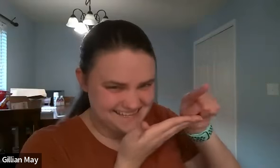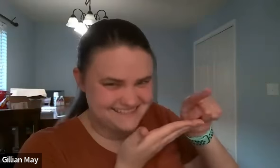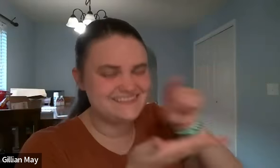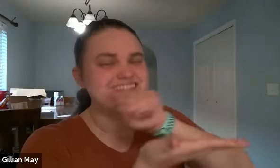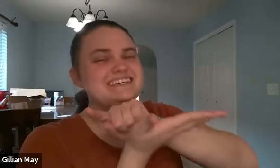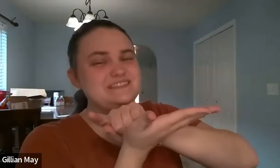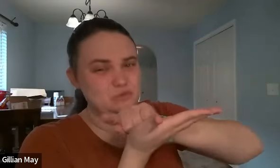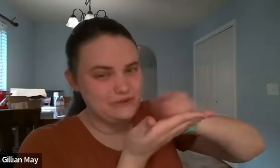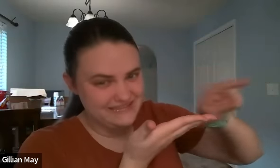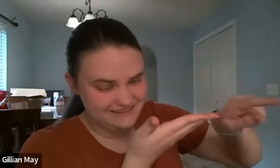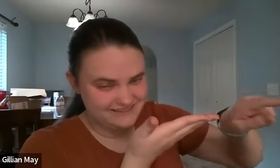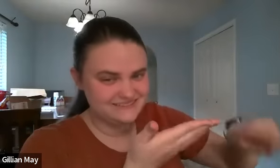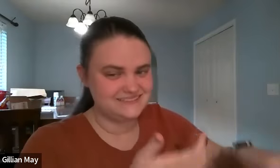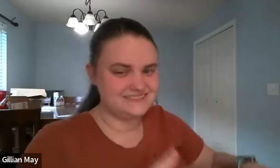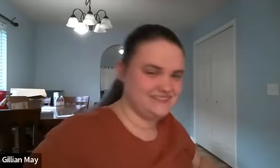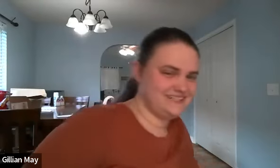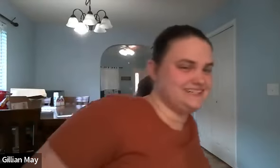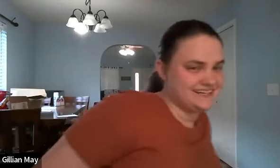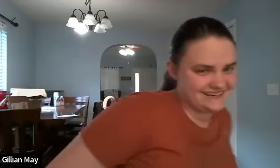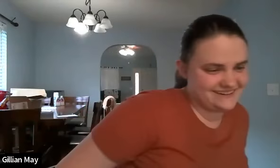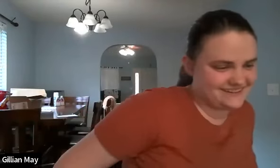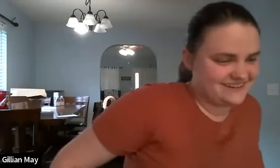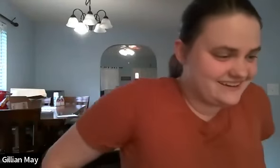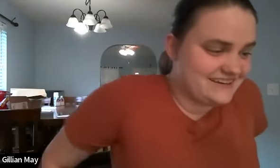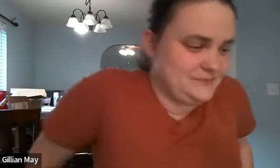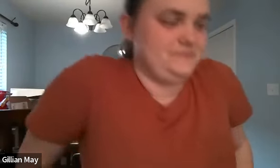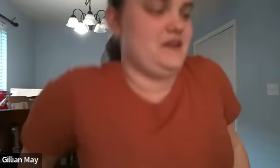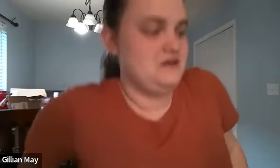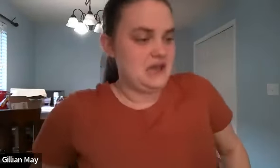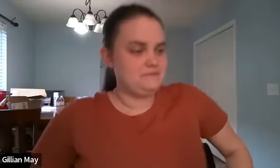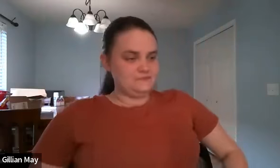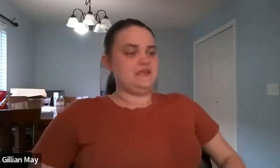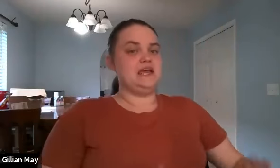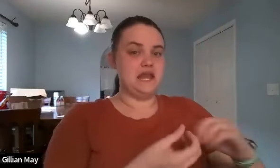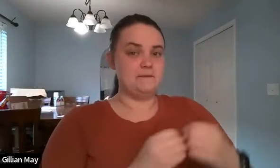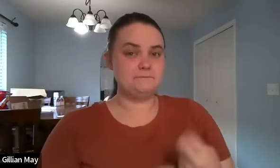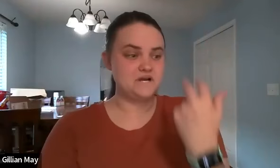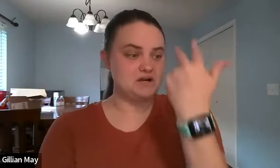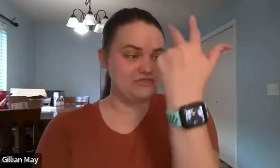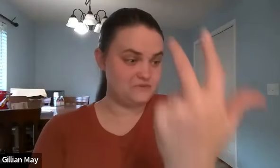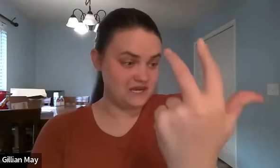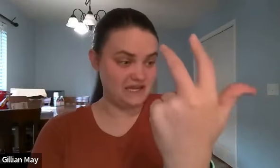Yes, so this is week. Good, good, good, good. Okay, number three.